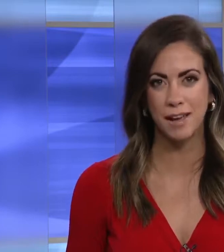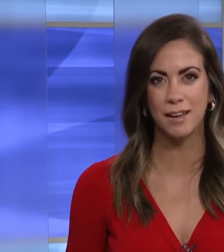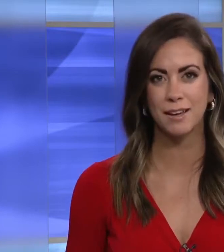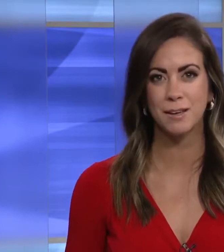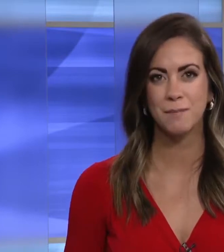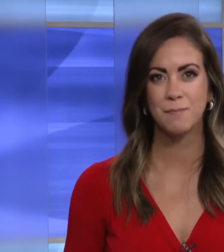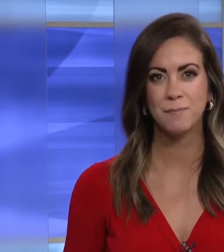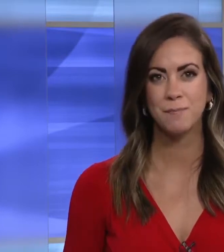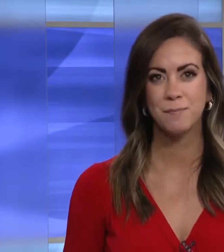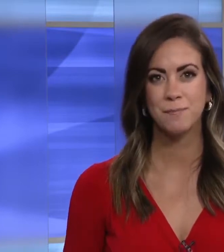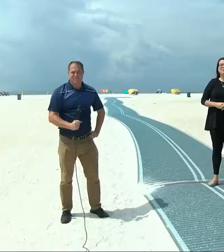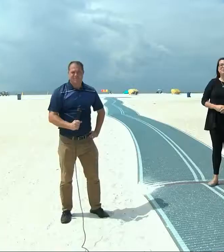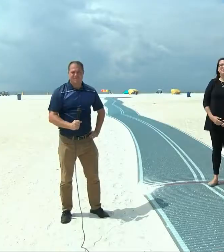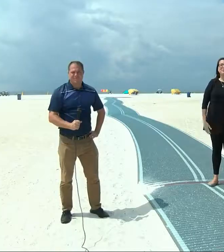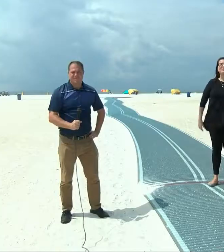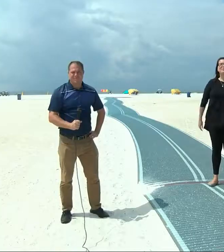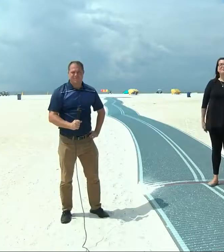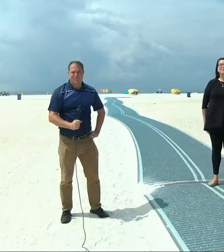they can make.